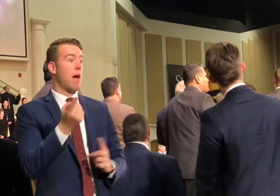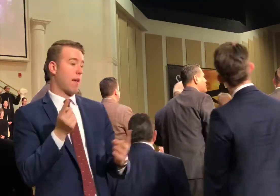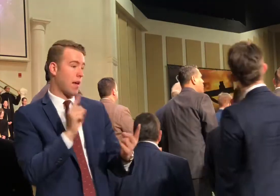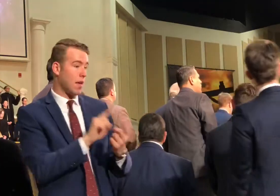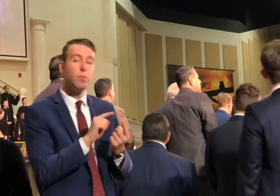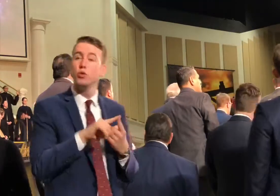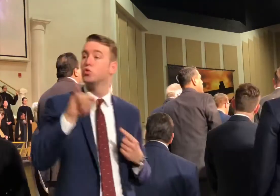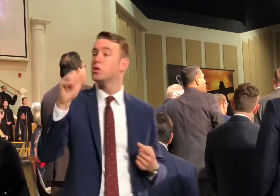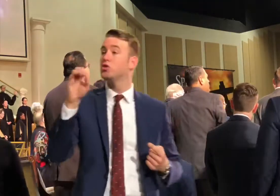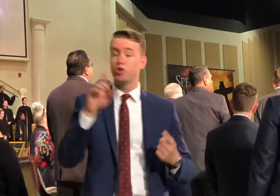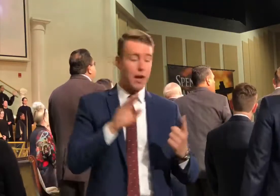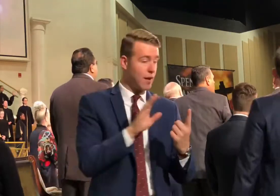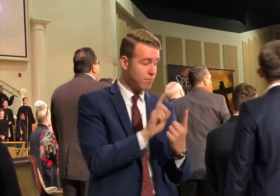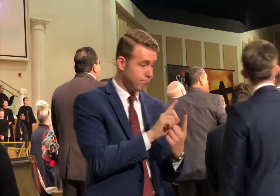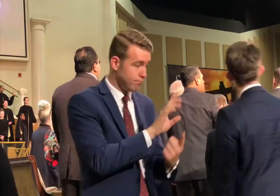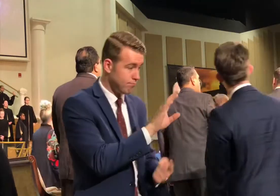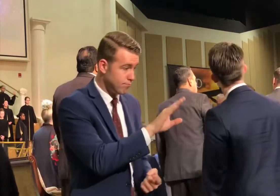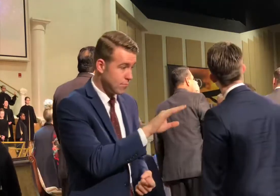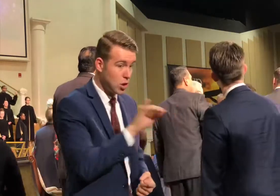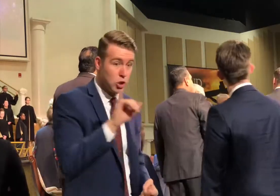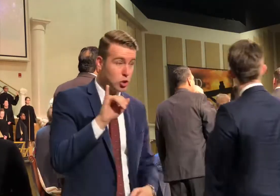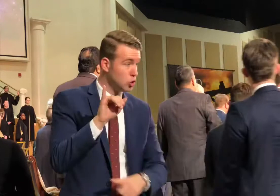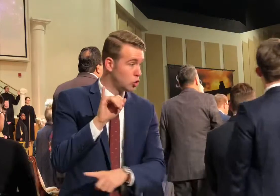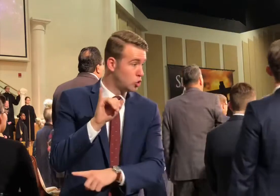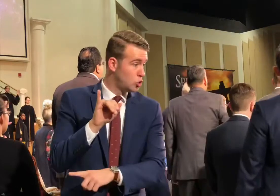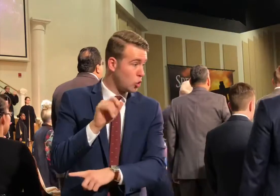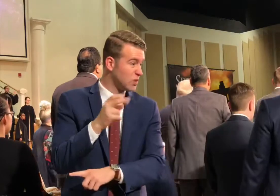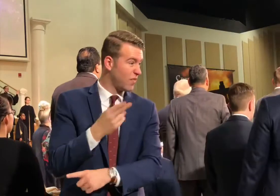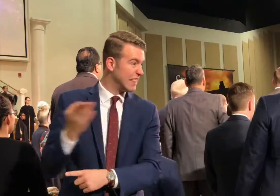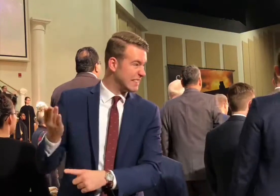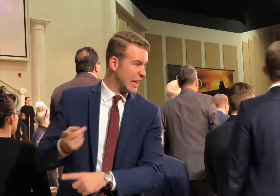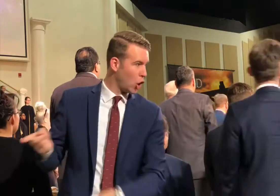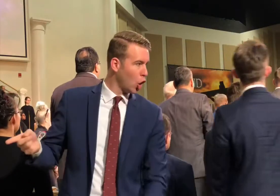to Jacob and said, Joseph's here.